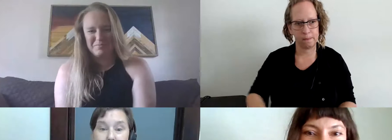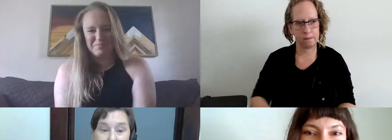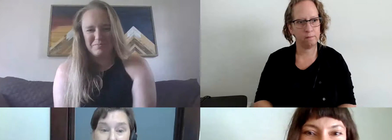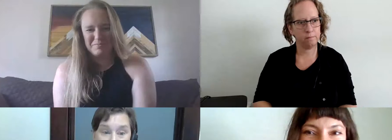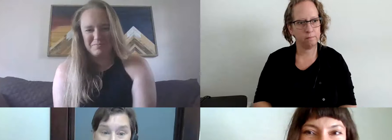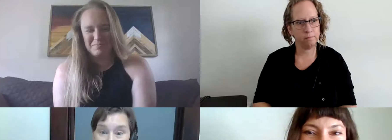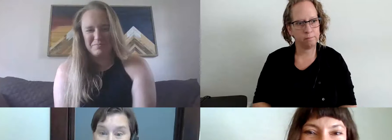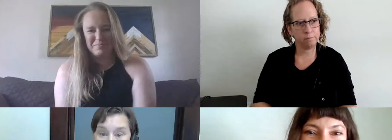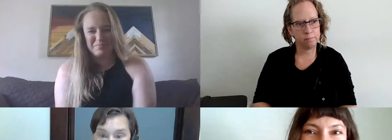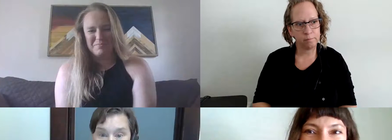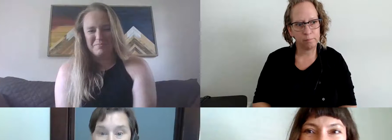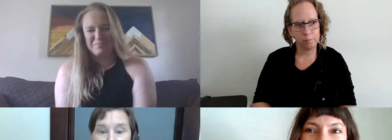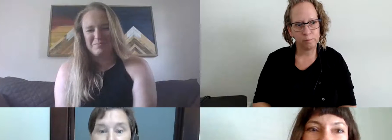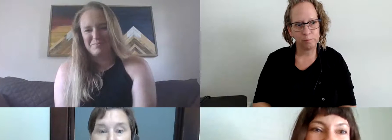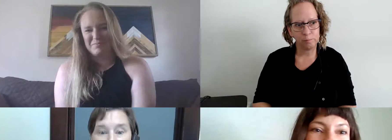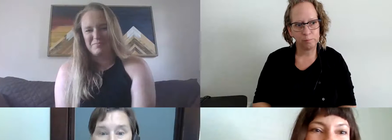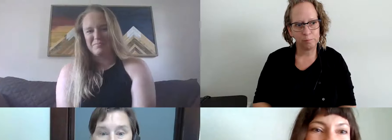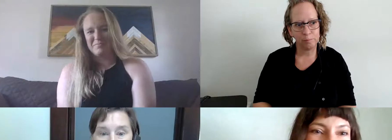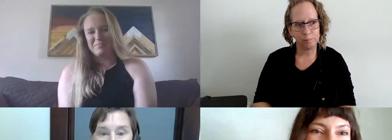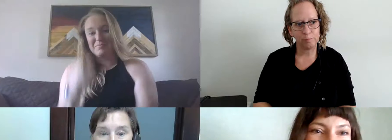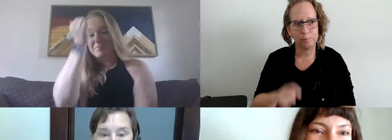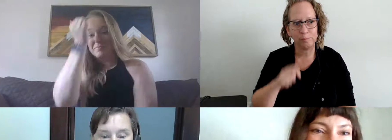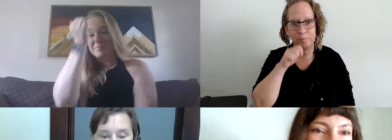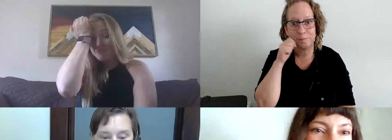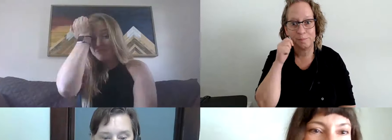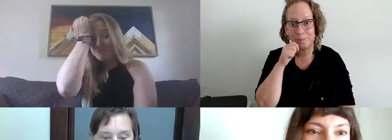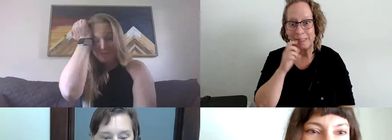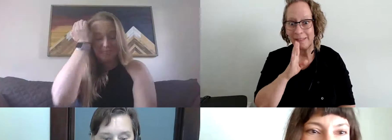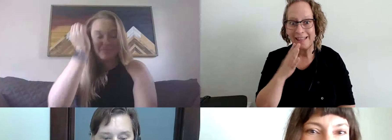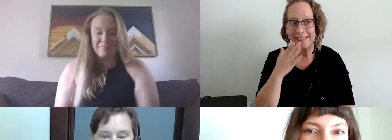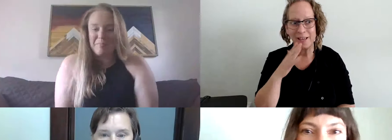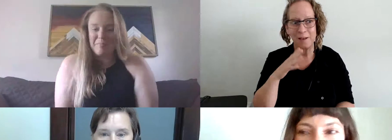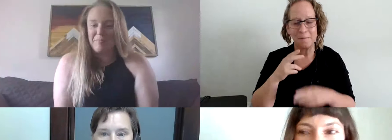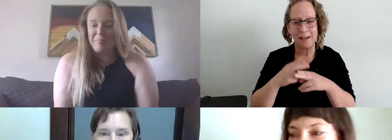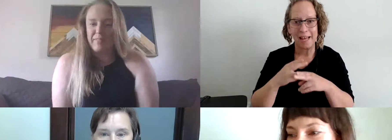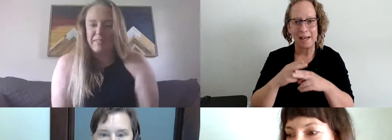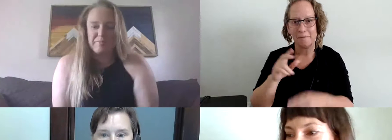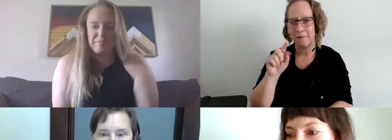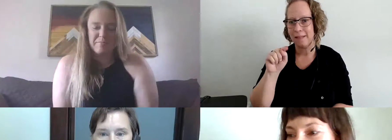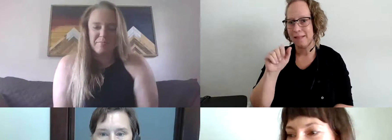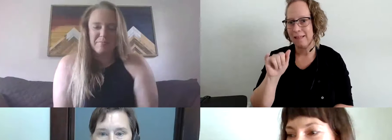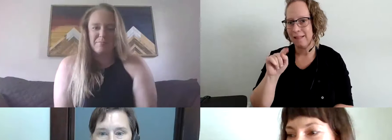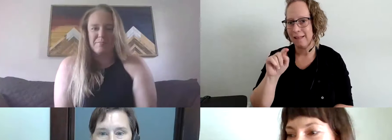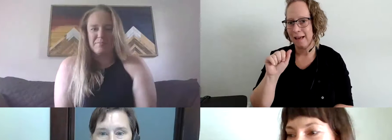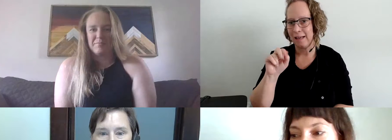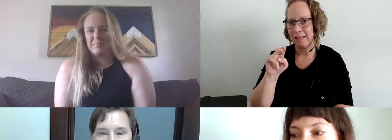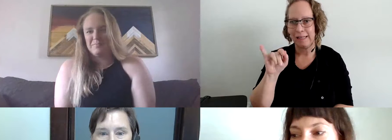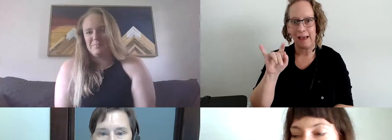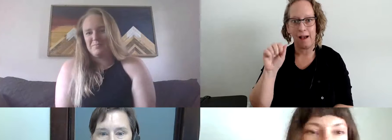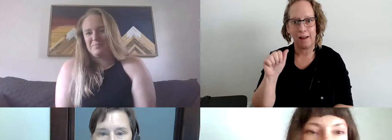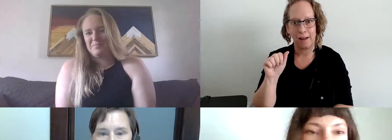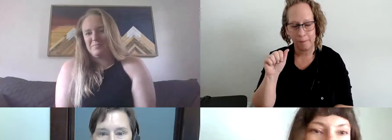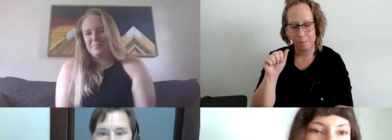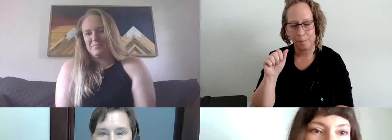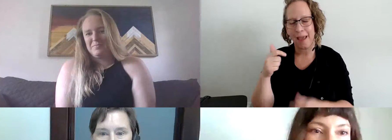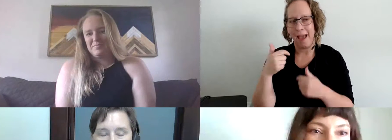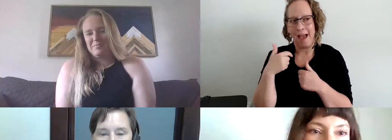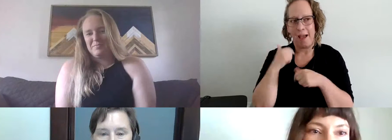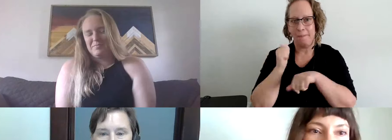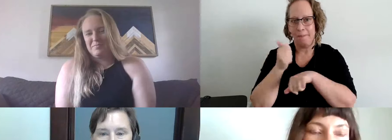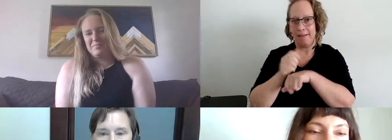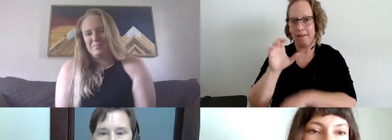to join today. Tatiana? Thank you. My name is Tatiana Miezintseva. I am based